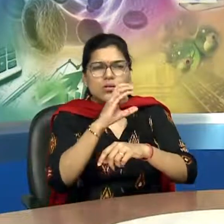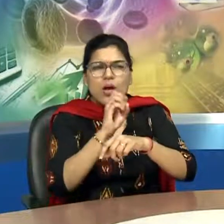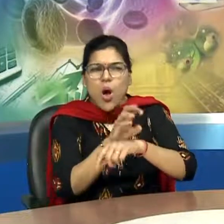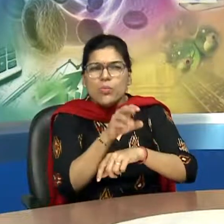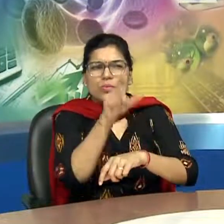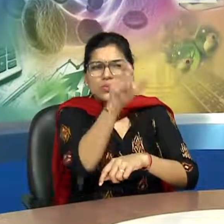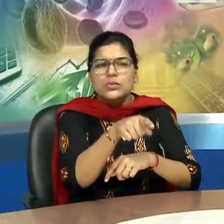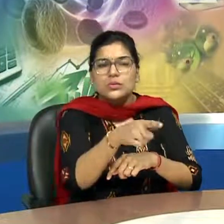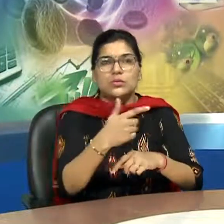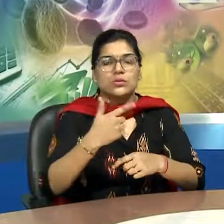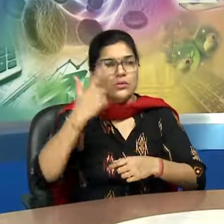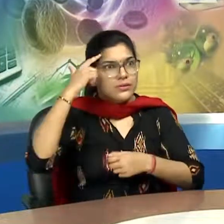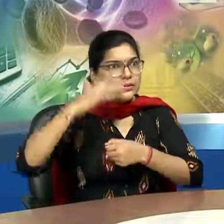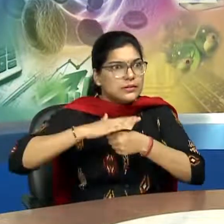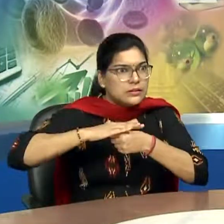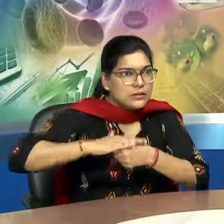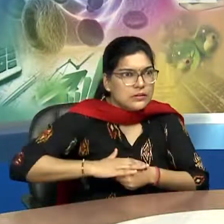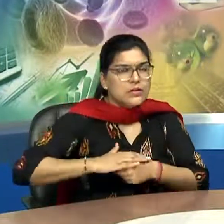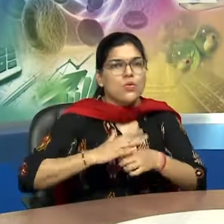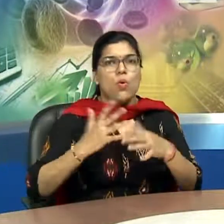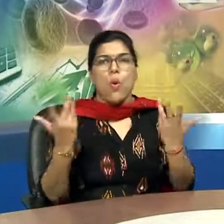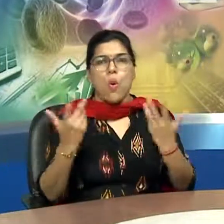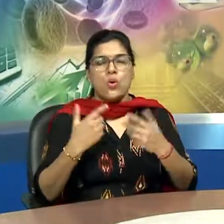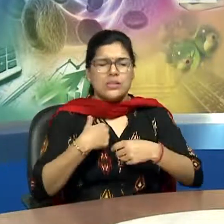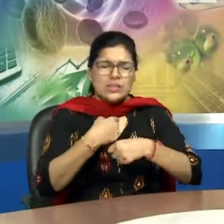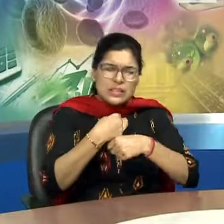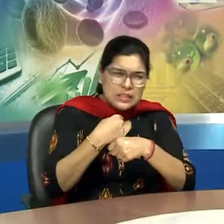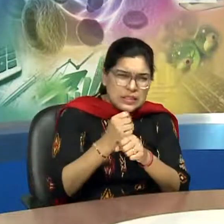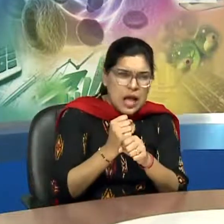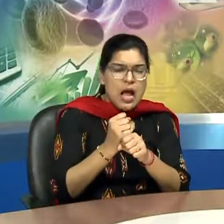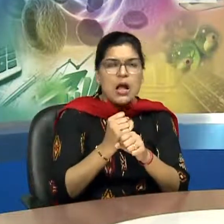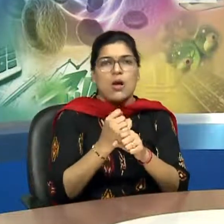these therapies can include counseling,